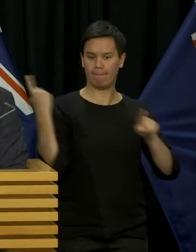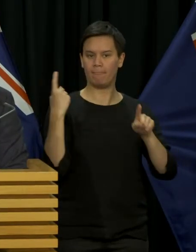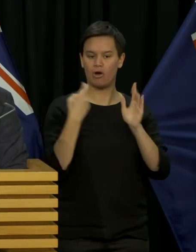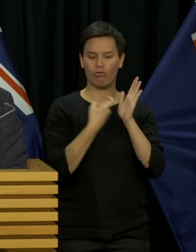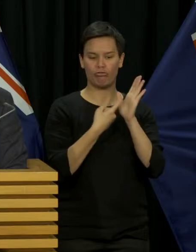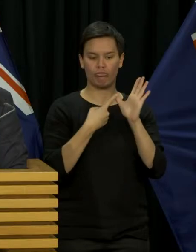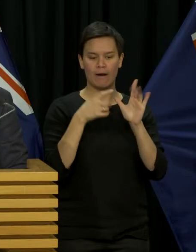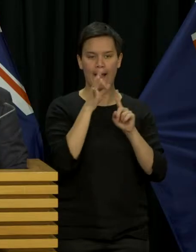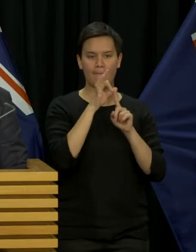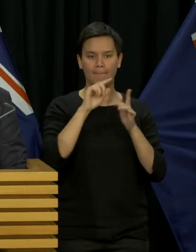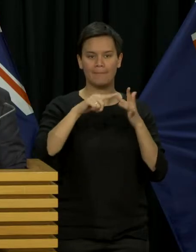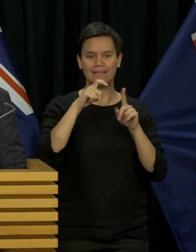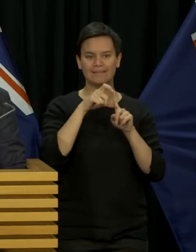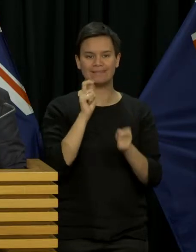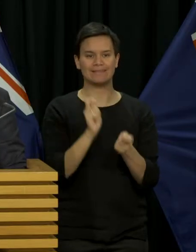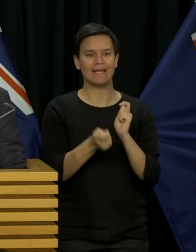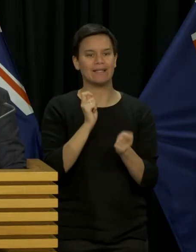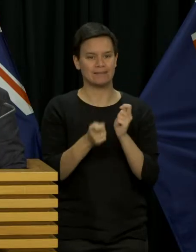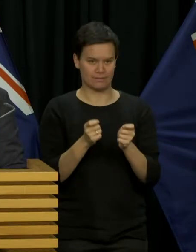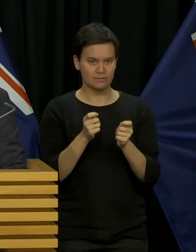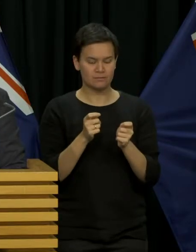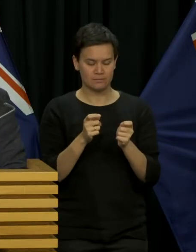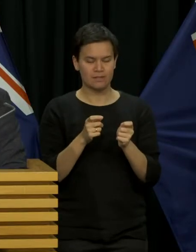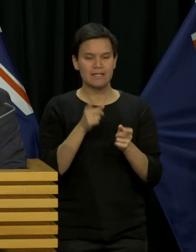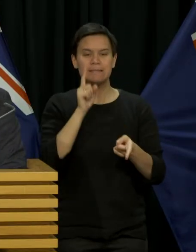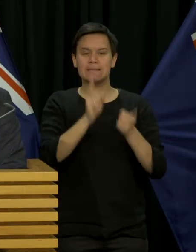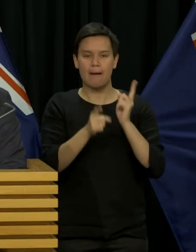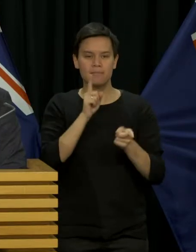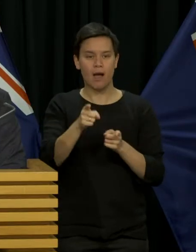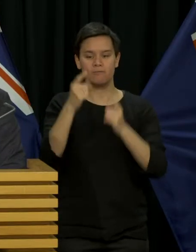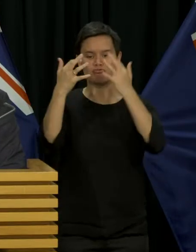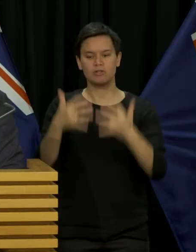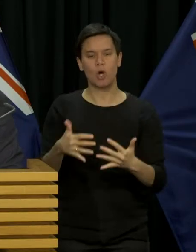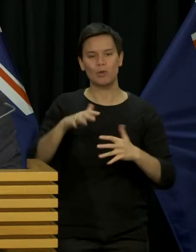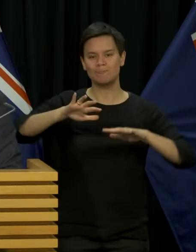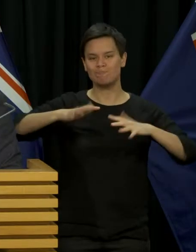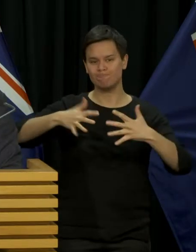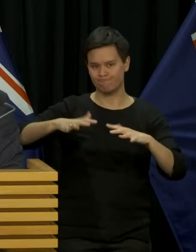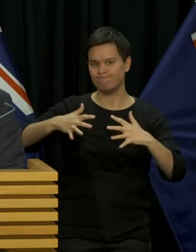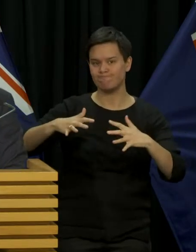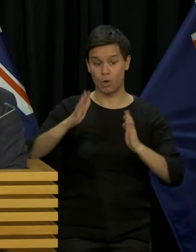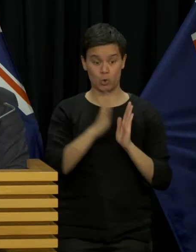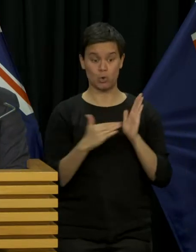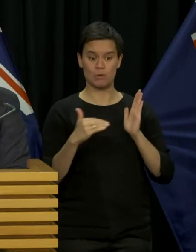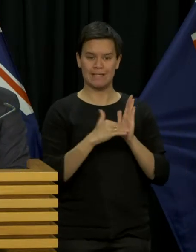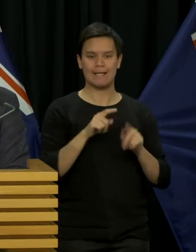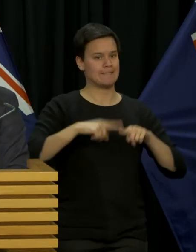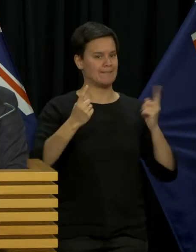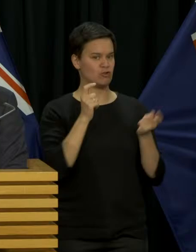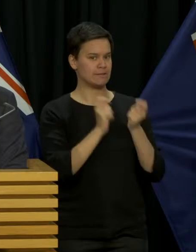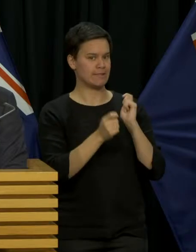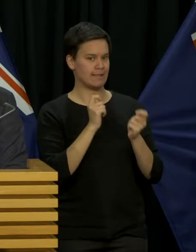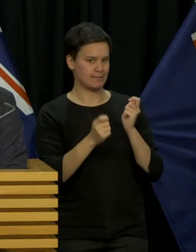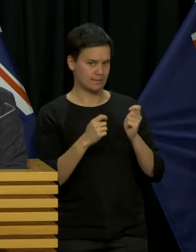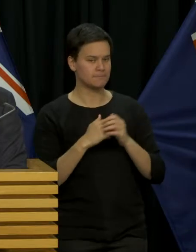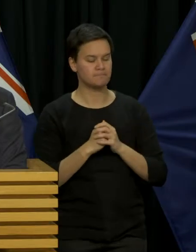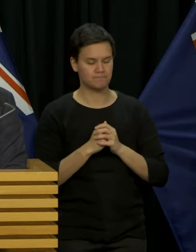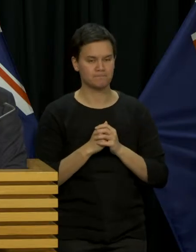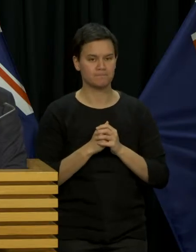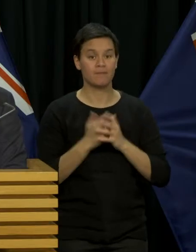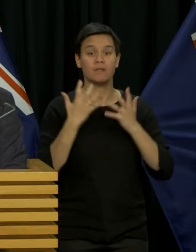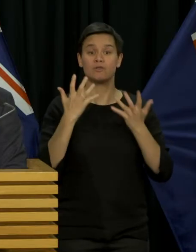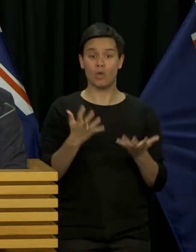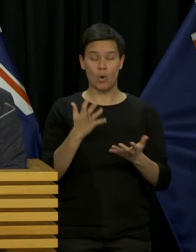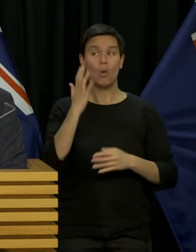tests that we do here in New Zealand. After leaving Christchurch, they spent 14 hours and 20 minutes in the transit